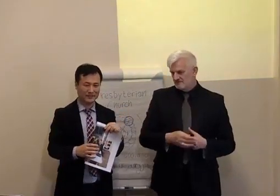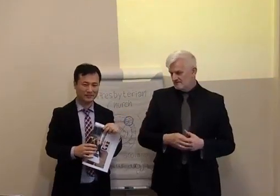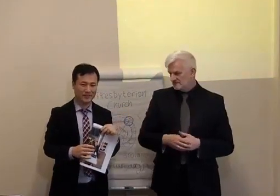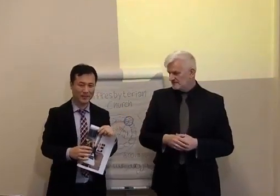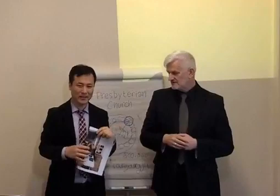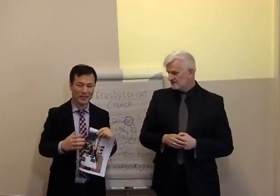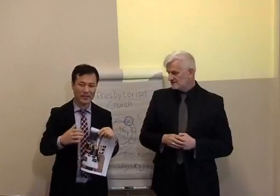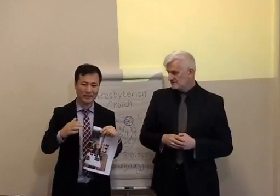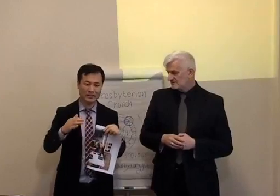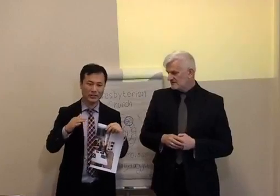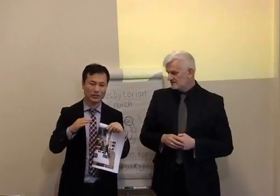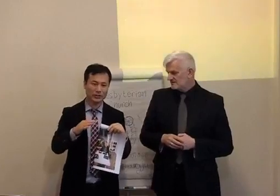He